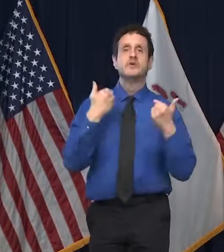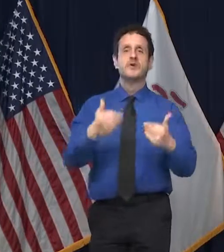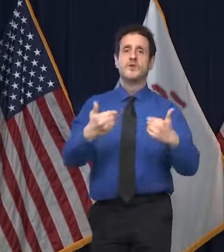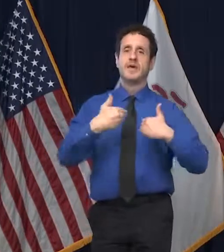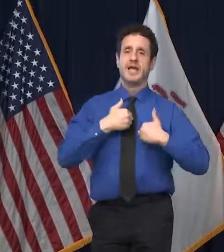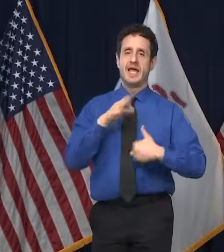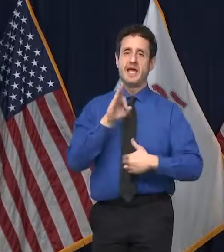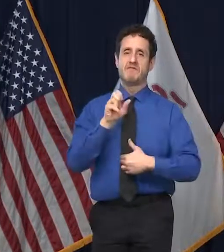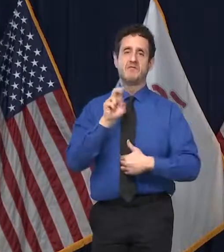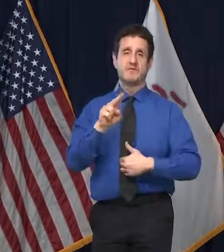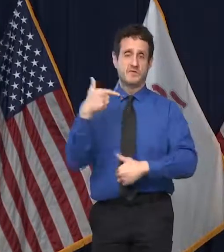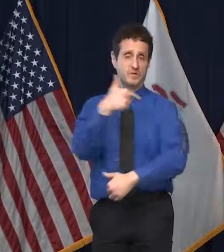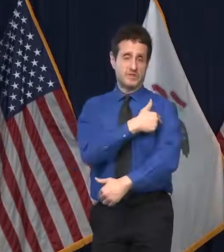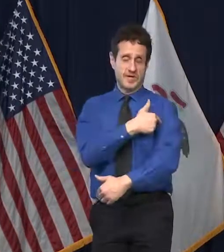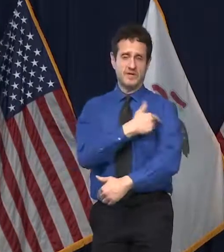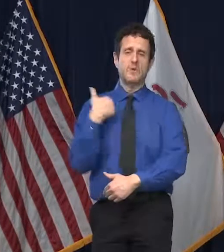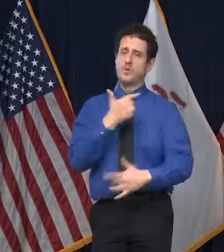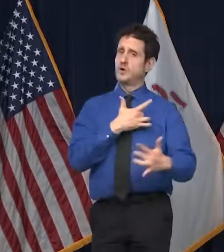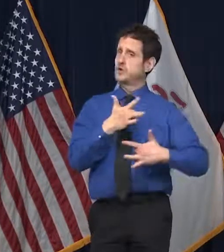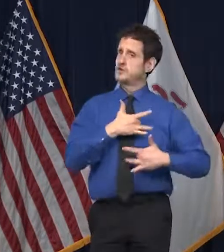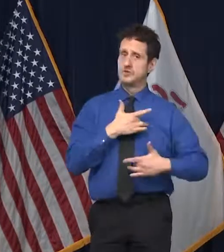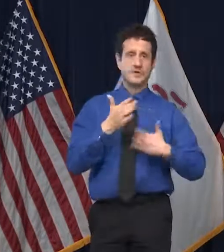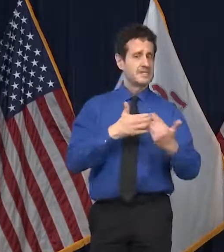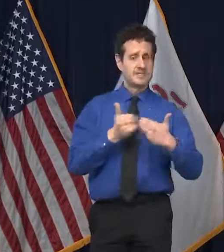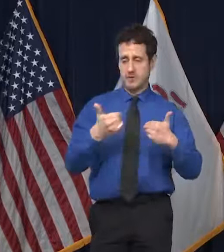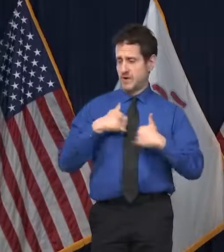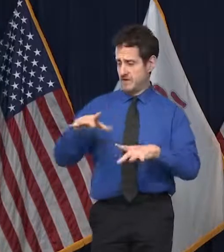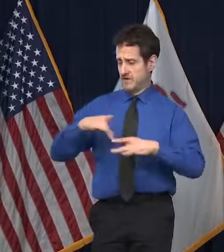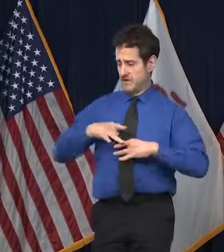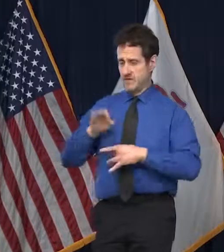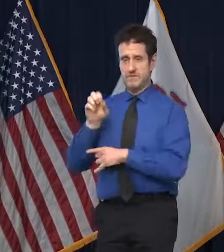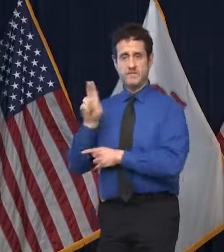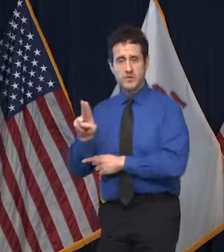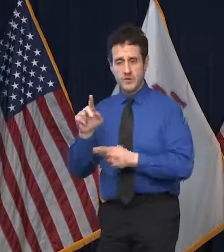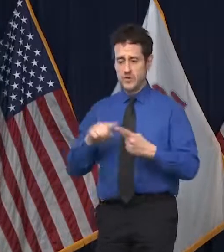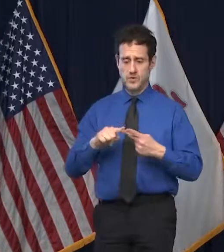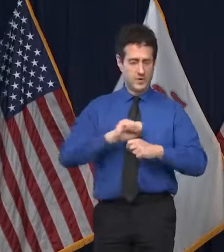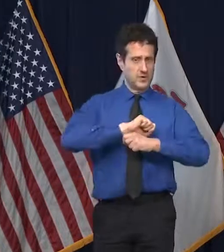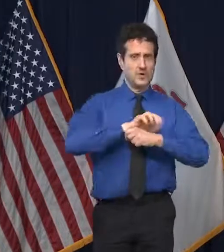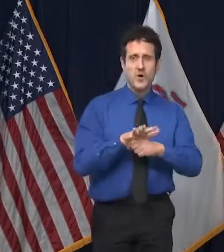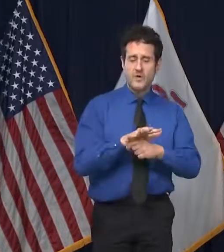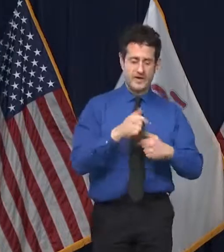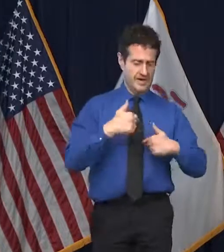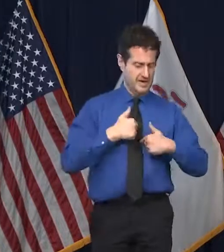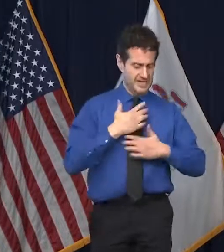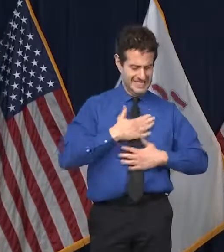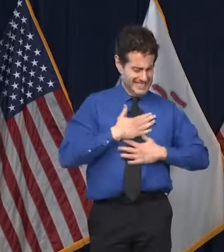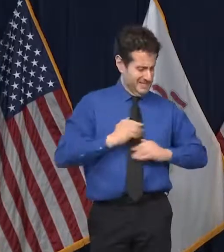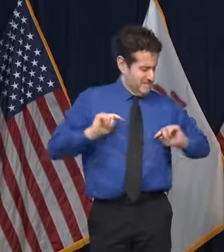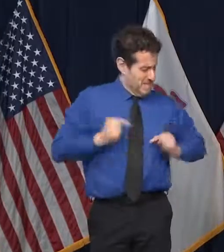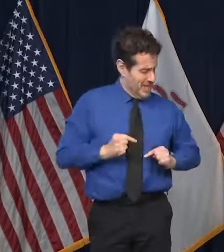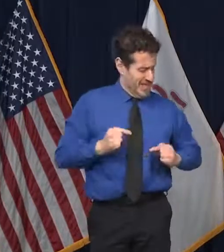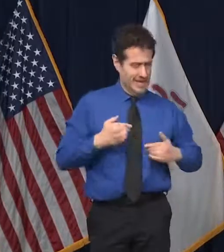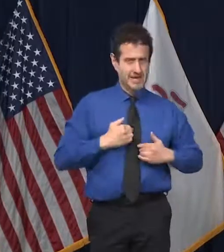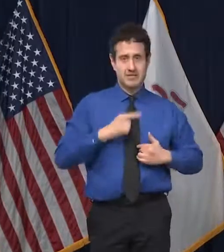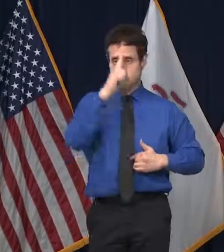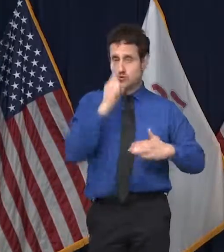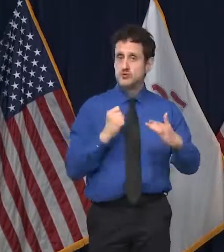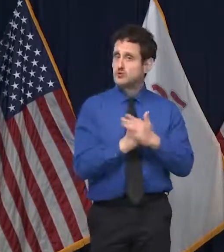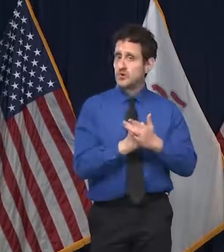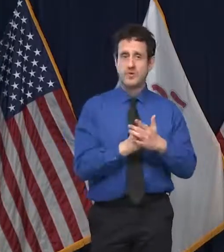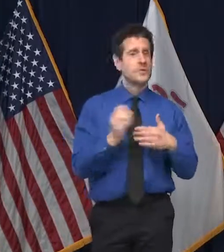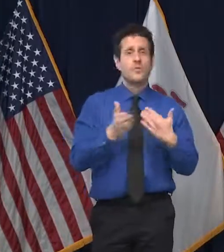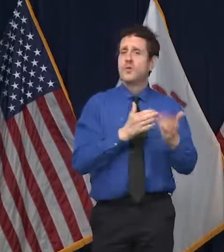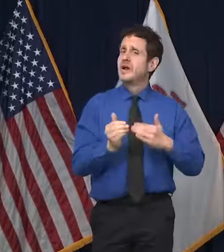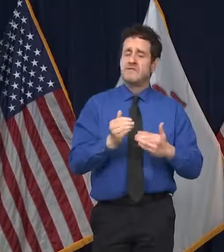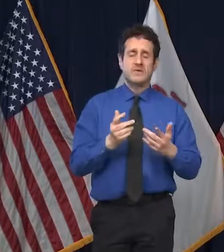concerned that whether you have the flu, whether you have COVID, whether you have chest pain, whether you have stroke-like symptoms, we are